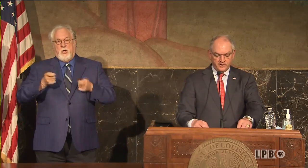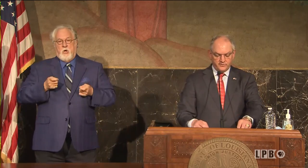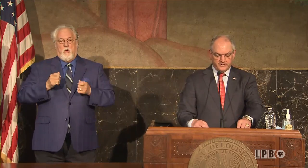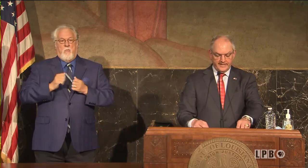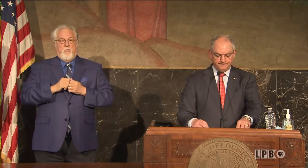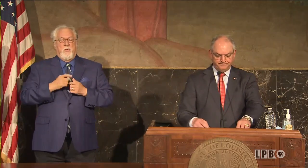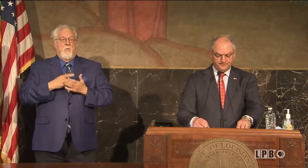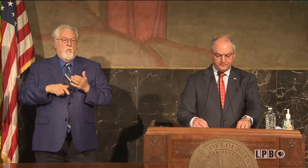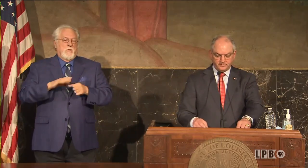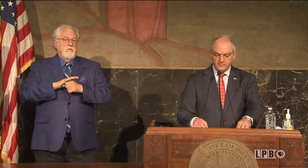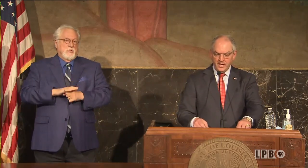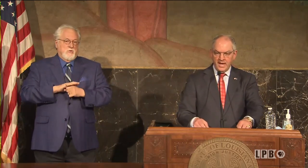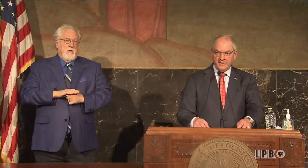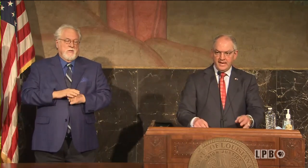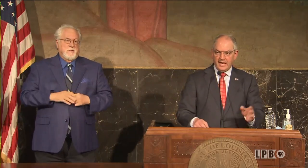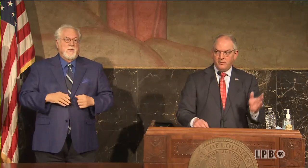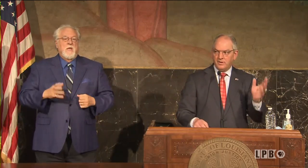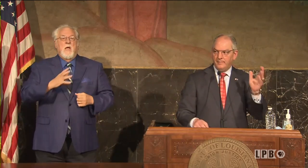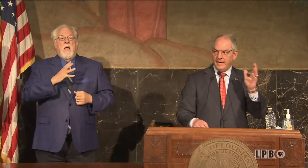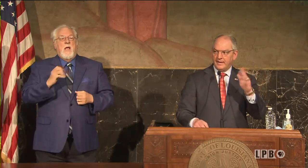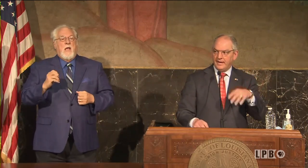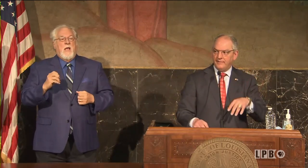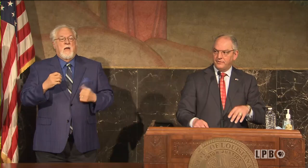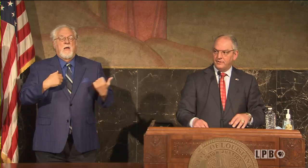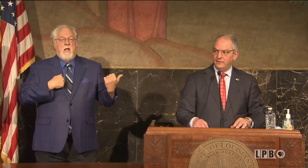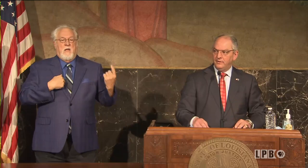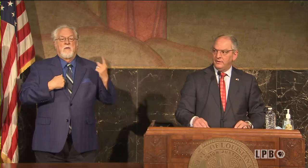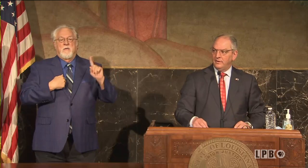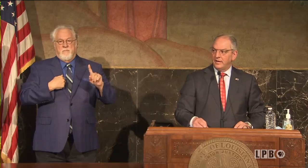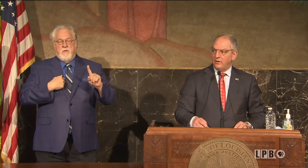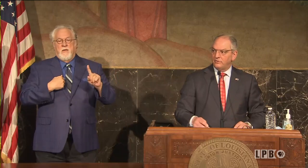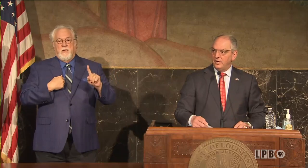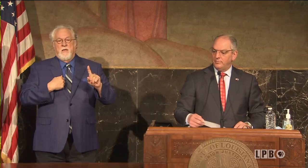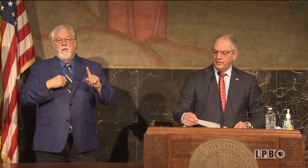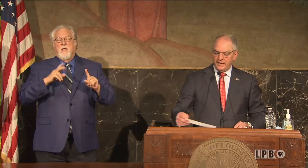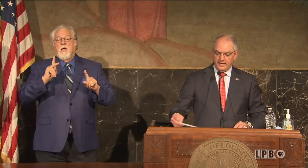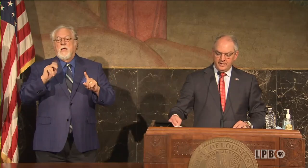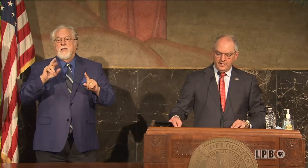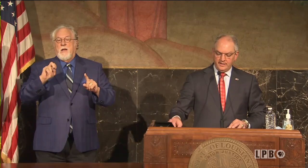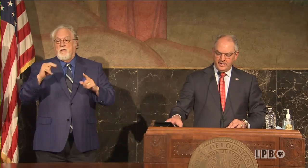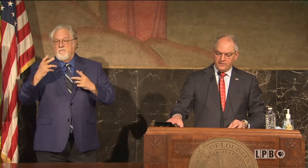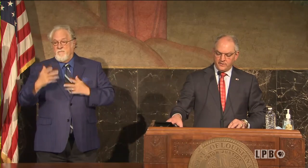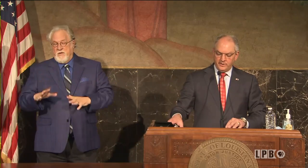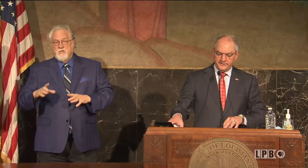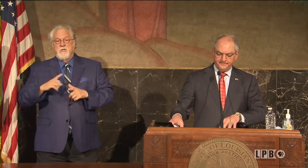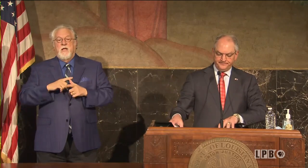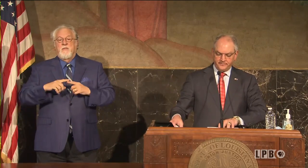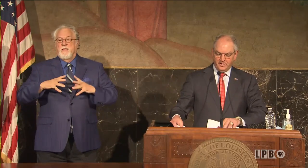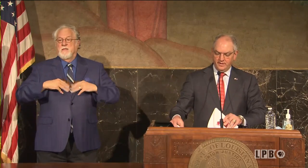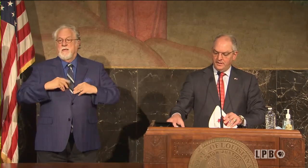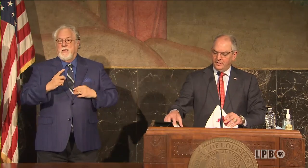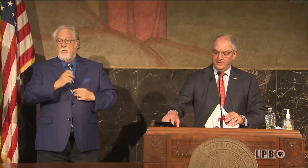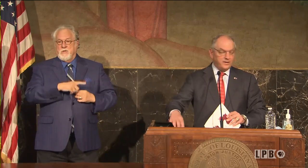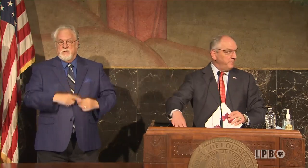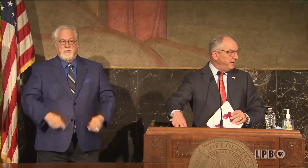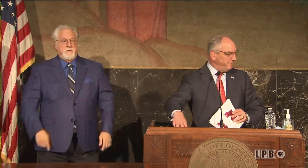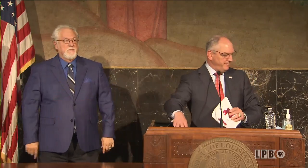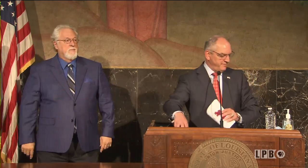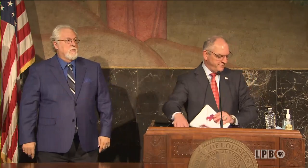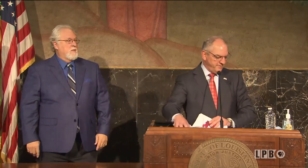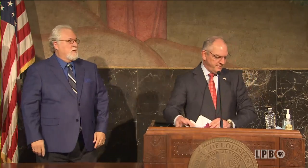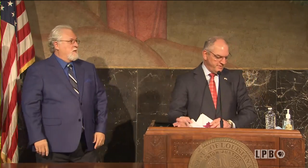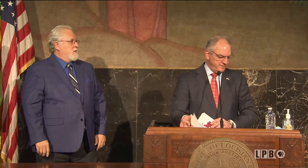very stressful time. And then I will come back after Karen Stubbs and take your question. Dr.